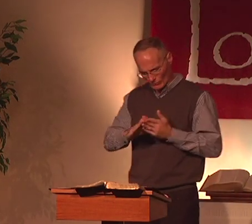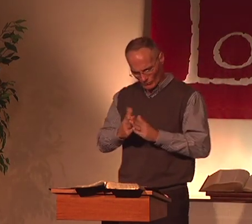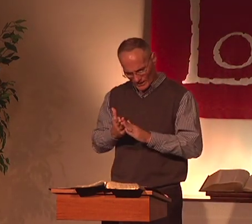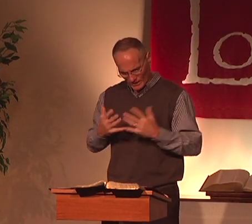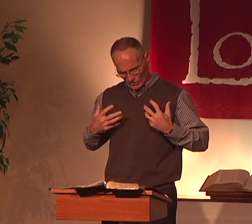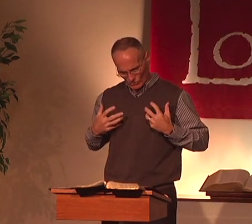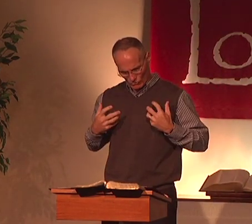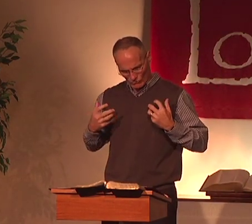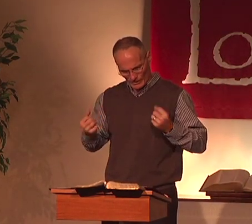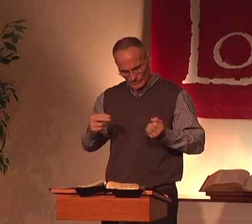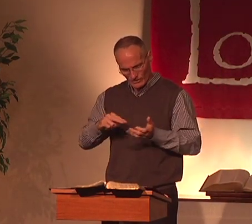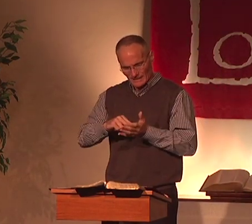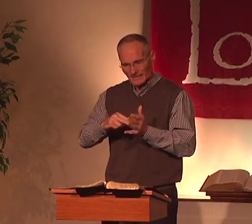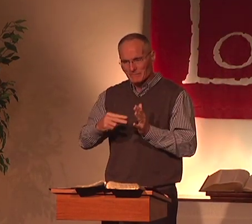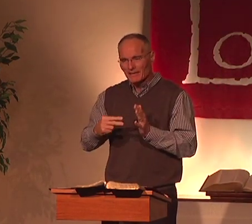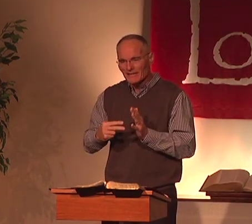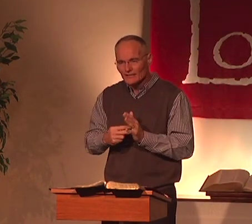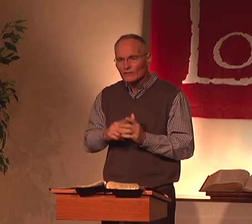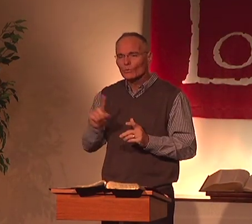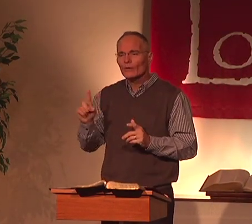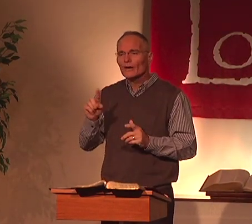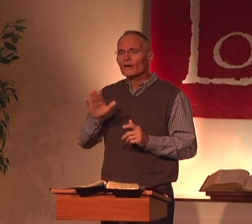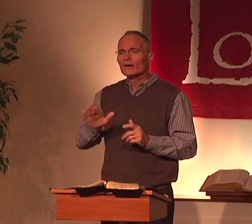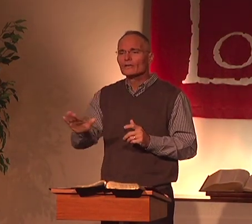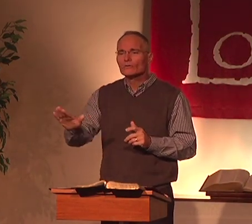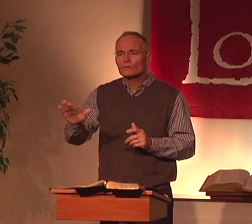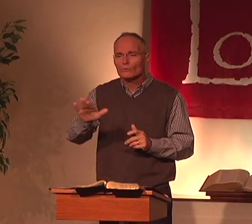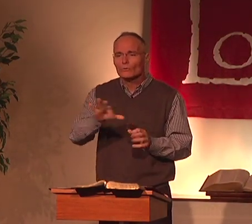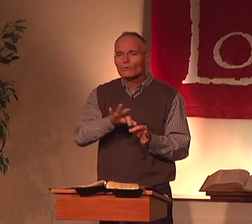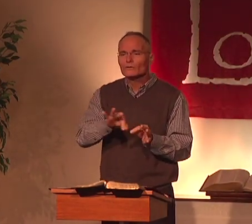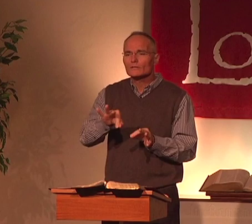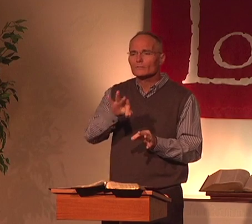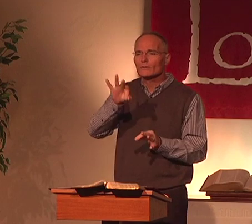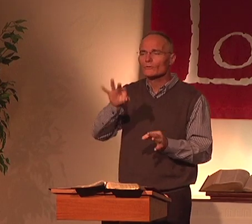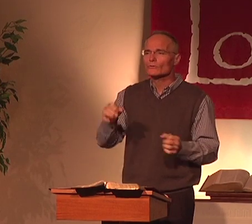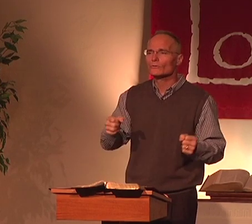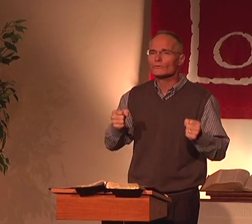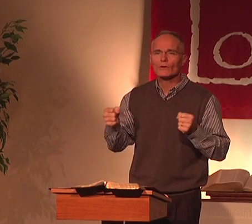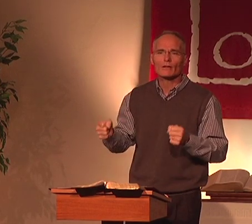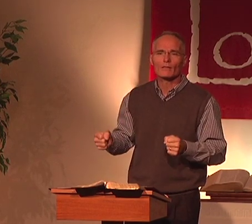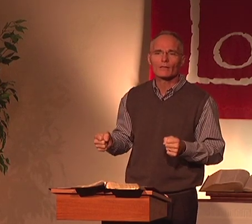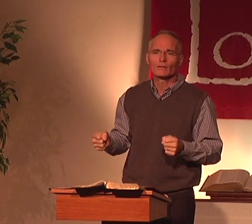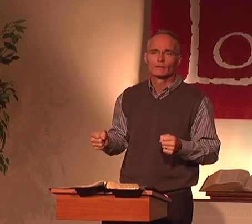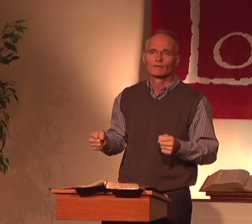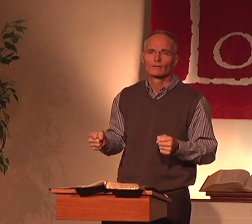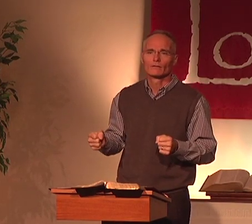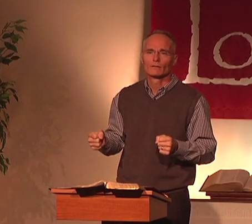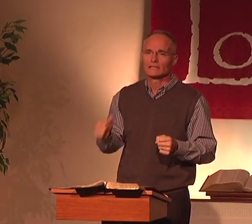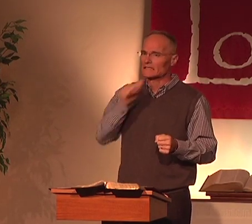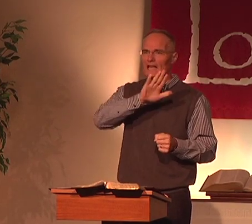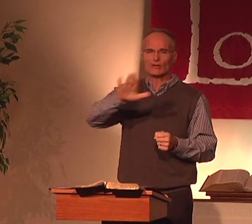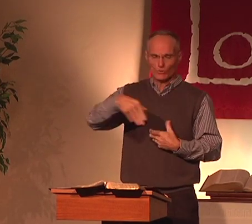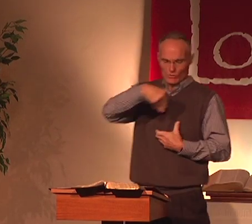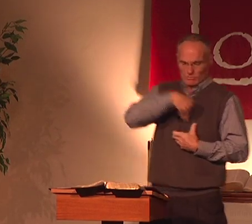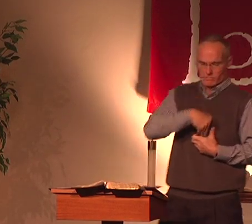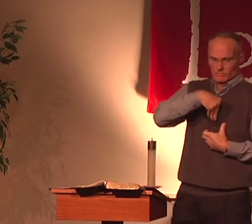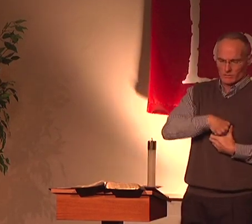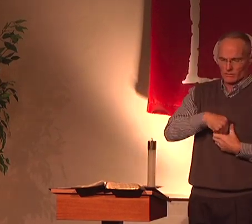You need to Become courageous He means Where your spirit Have spiritual strength